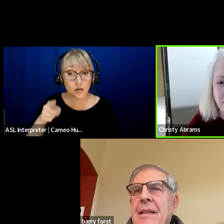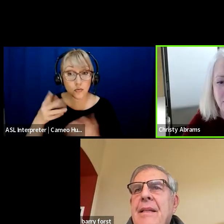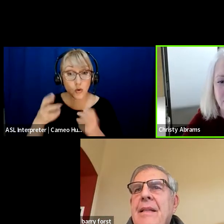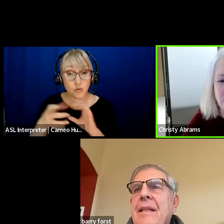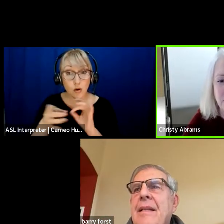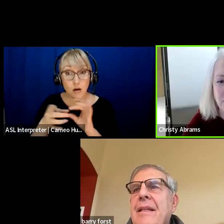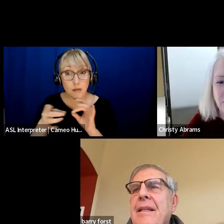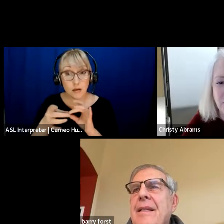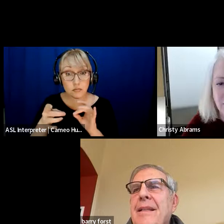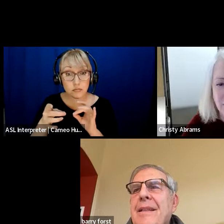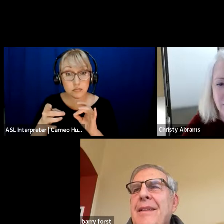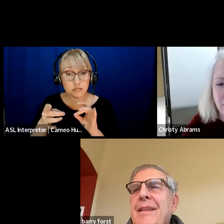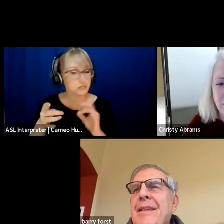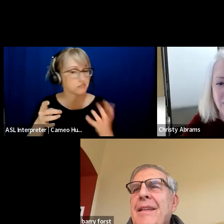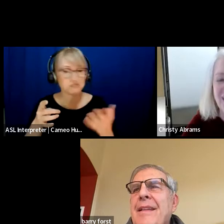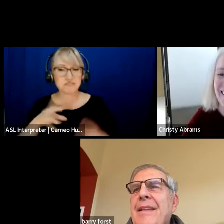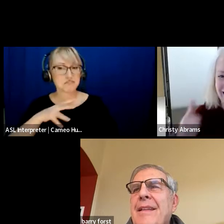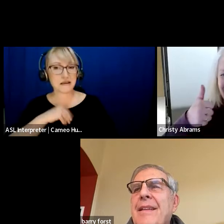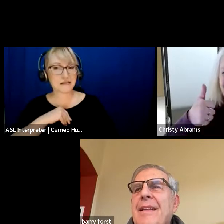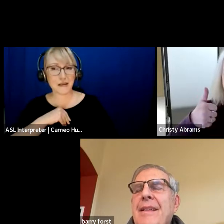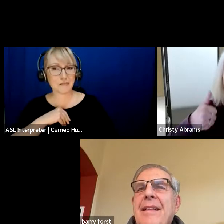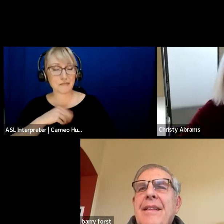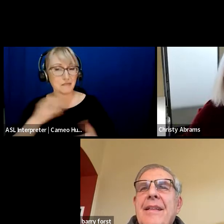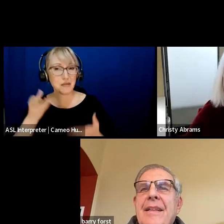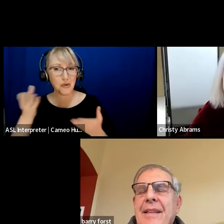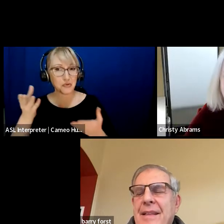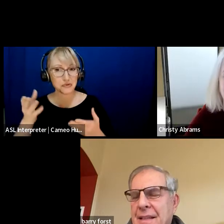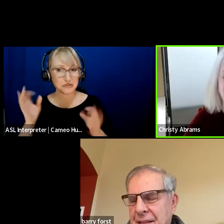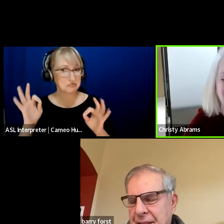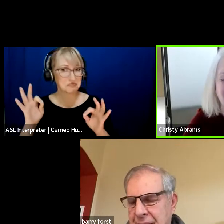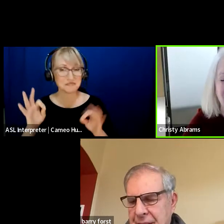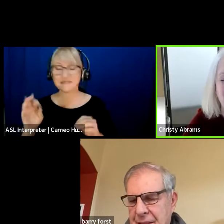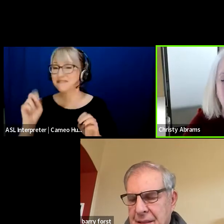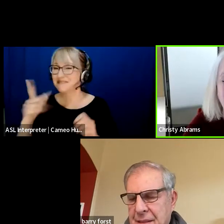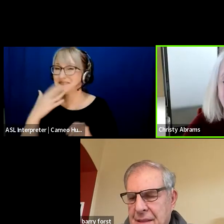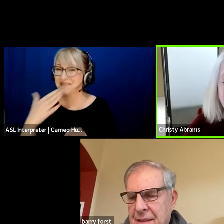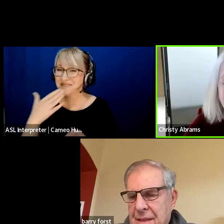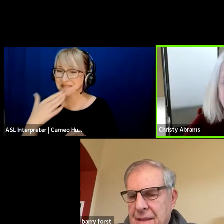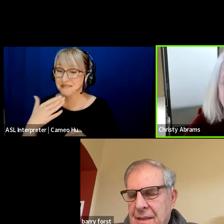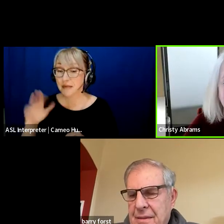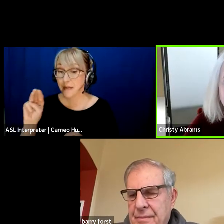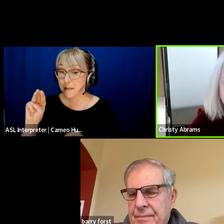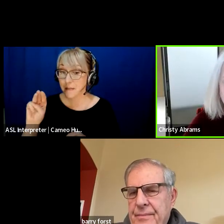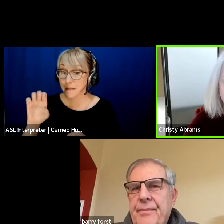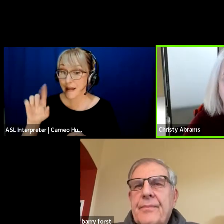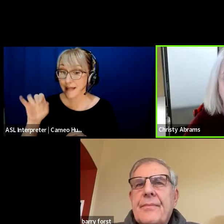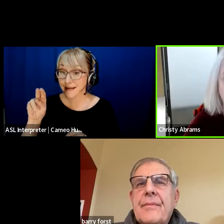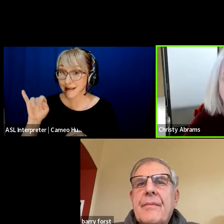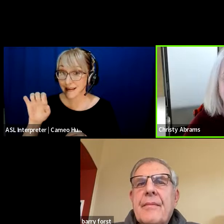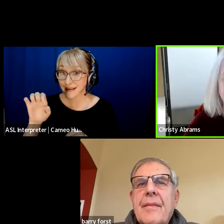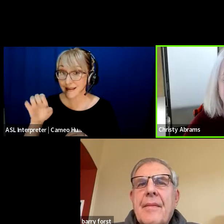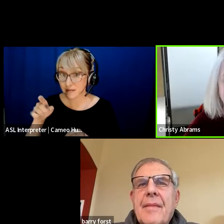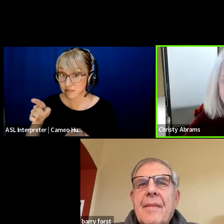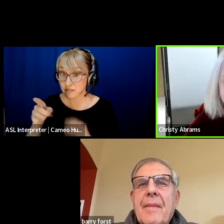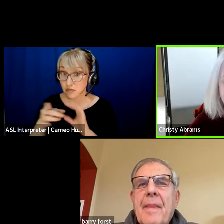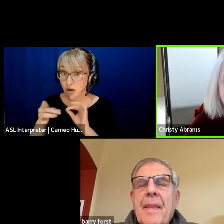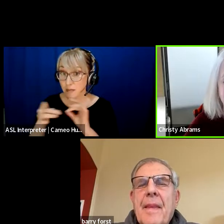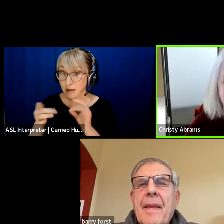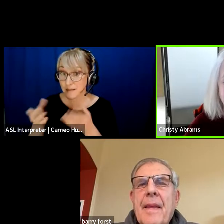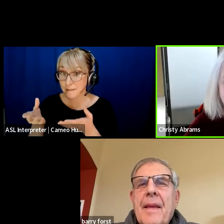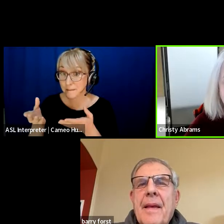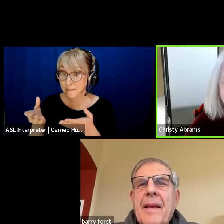comment? Just to accept the motion. Okay, great, thank you. And Melanie, did you have a comment?